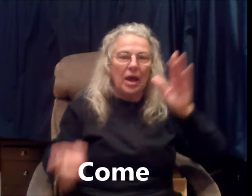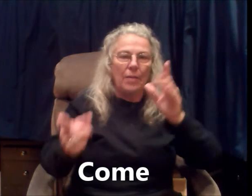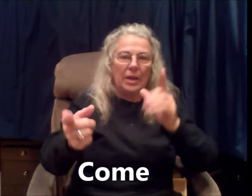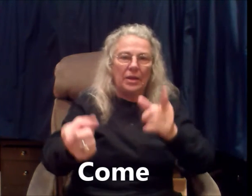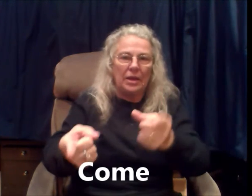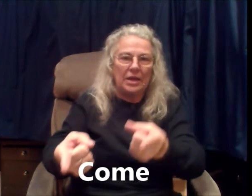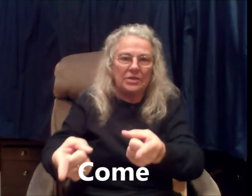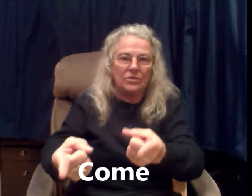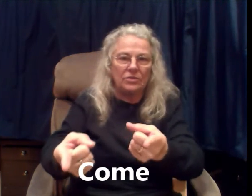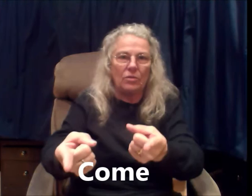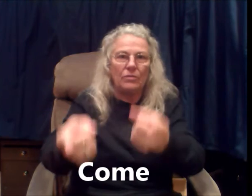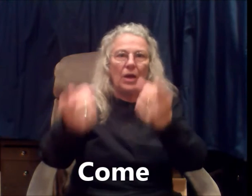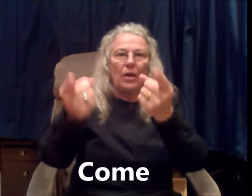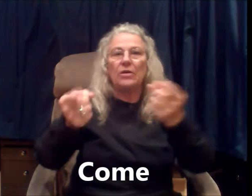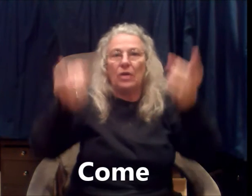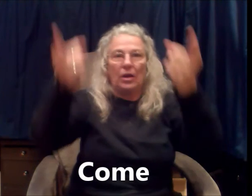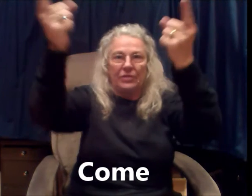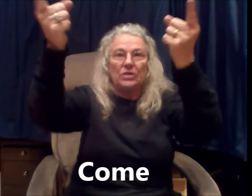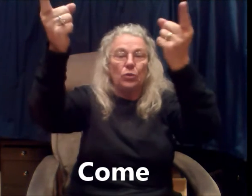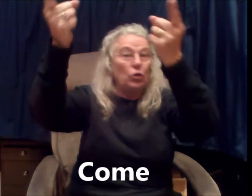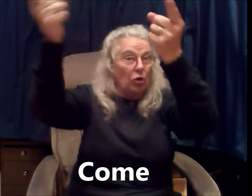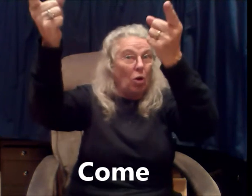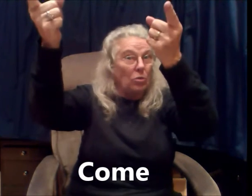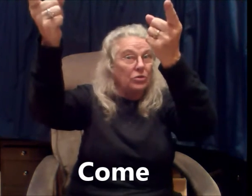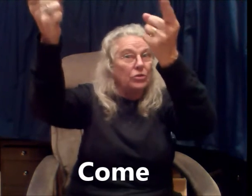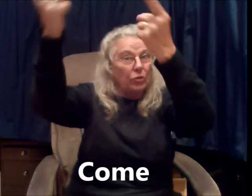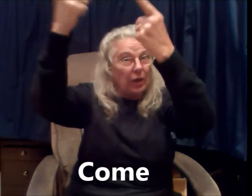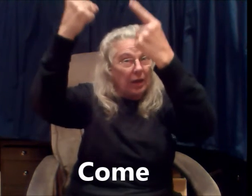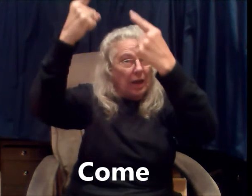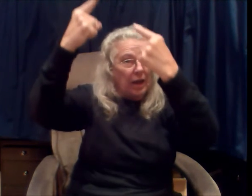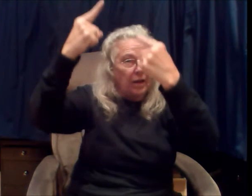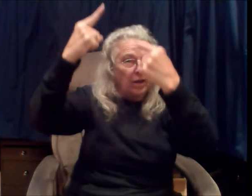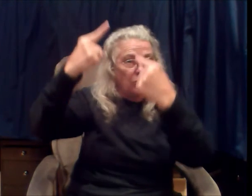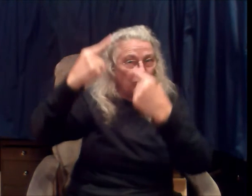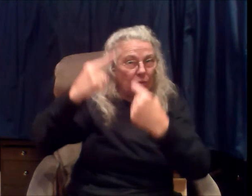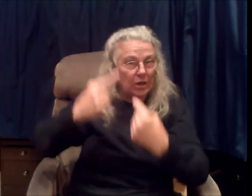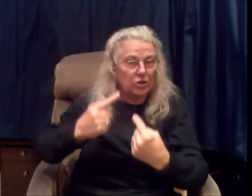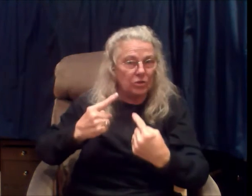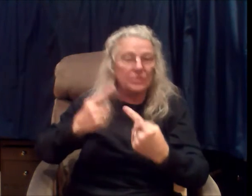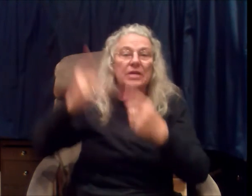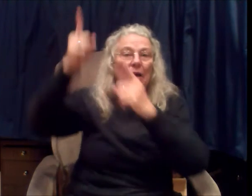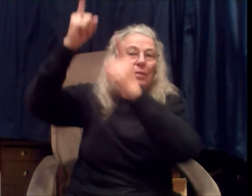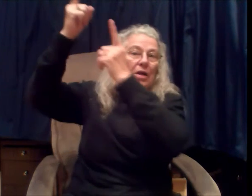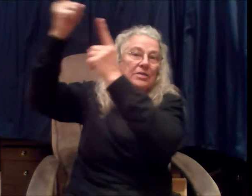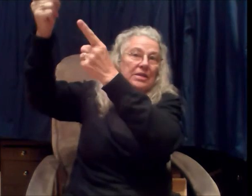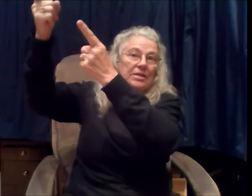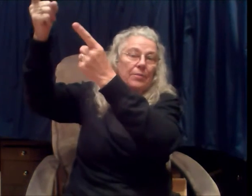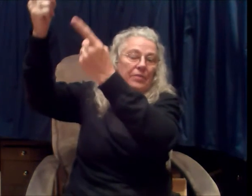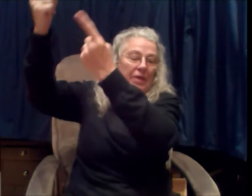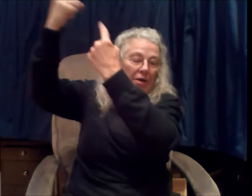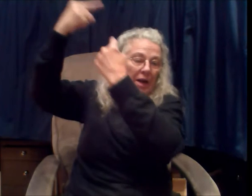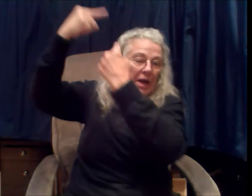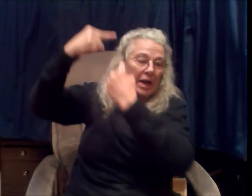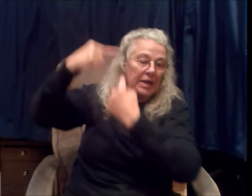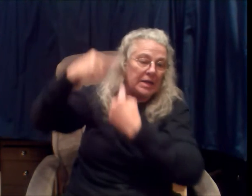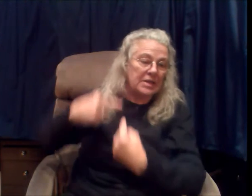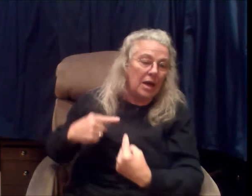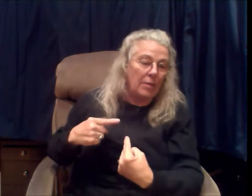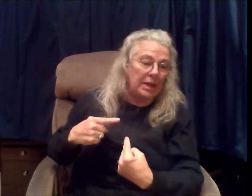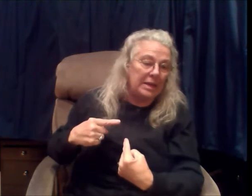coming. And this one you could almost do in a directional sign because he's up there and he's coming